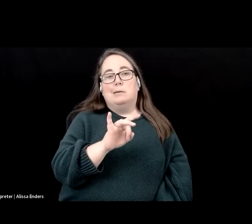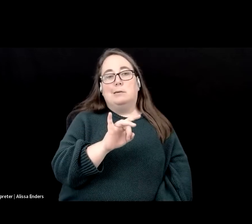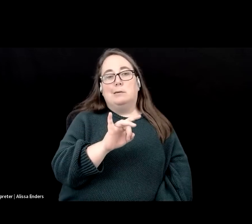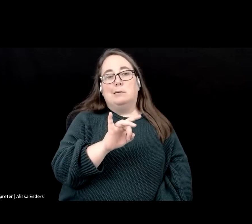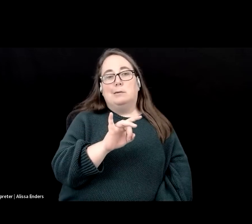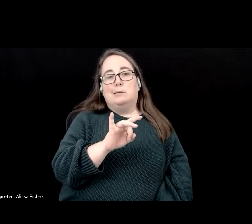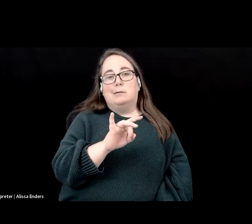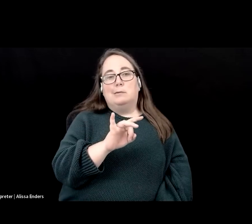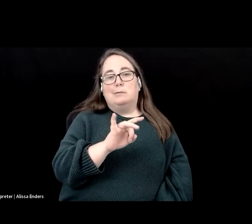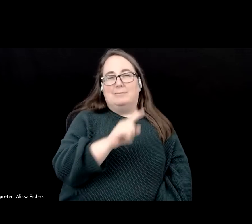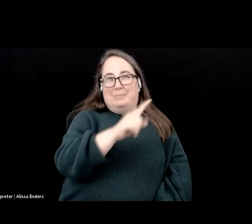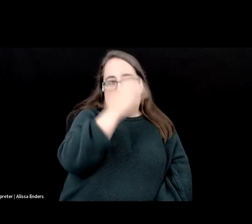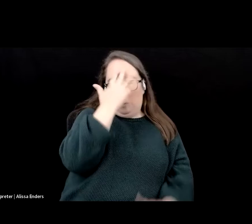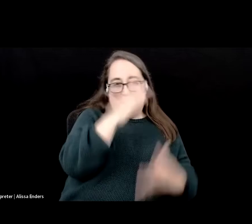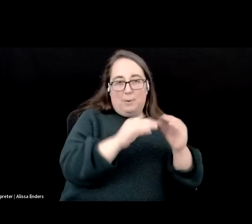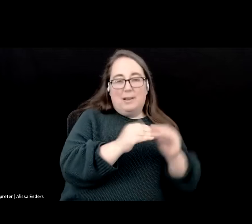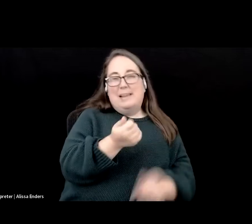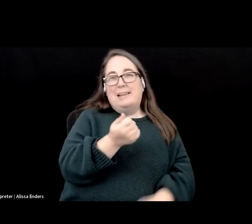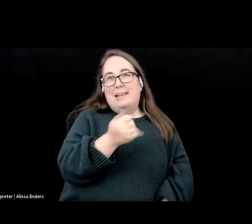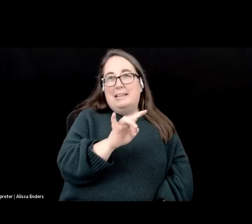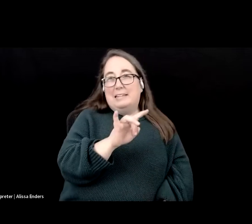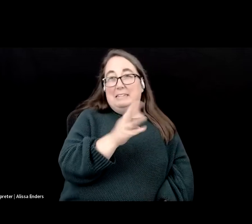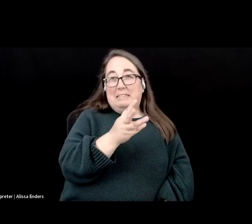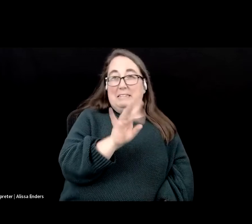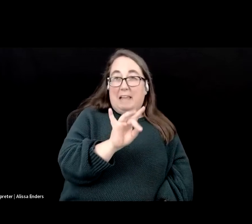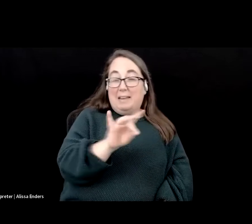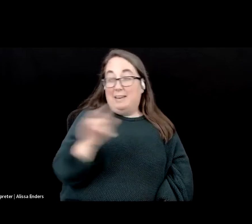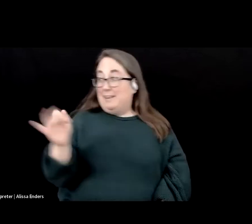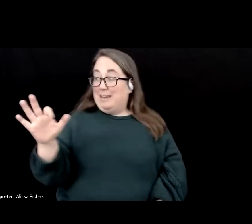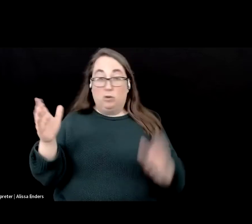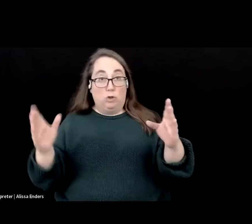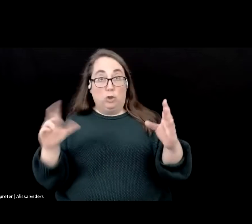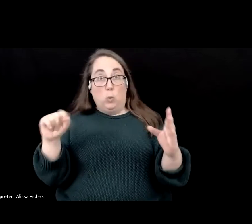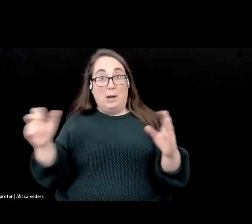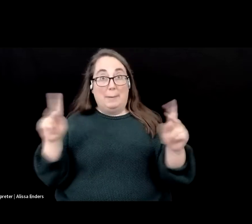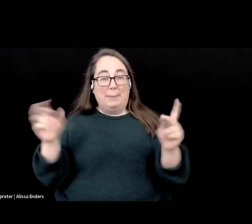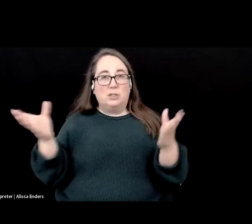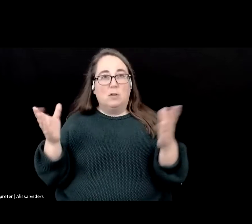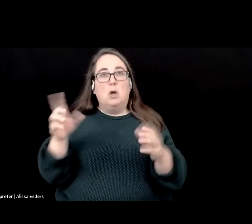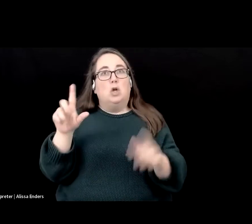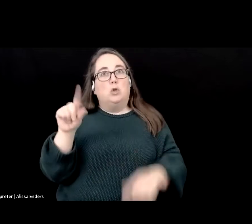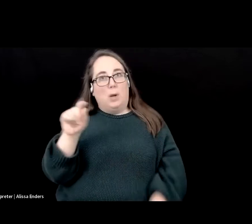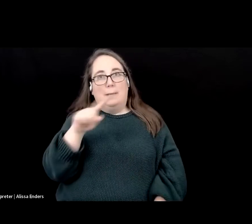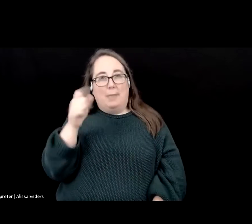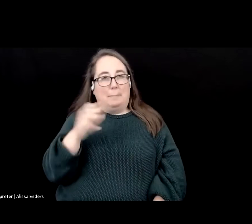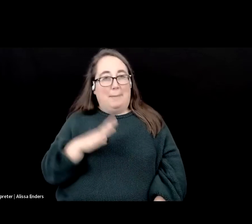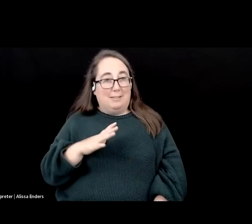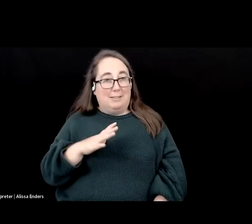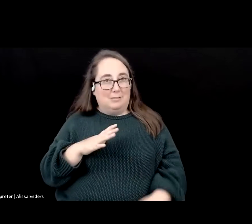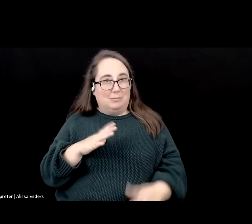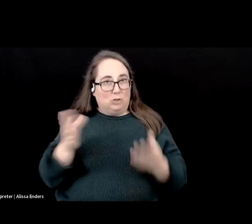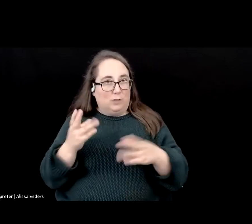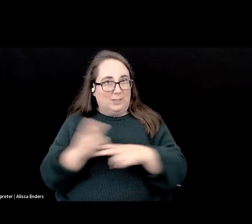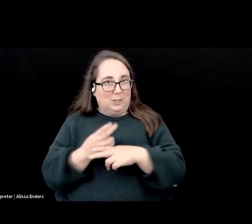1860 and Andrew Rose is correct. Between 1860 and 1900, 20 people served in 20 Black men served in the U.S. Congress.